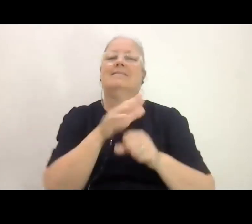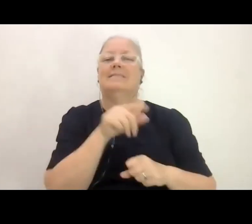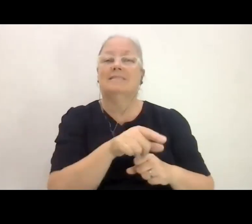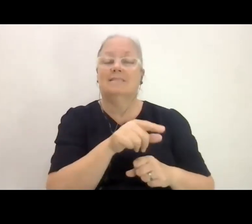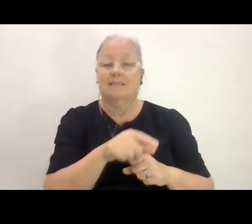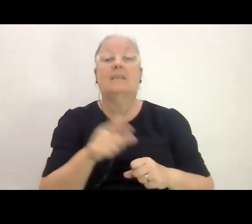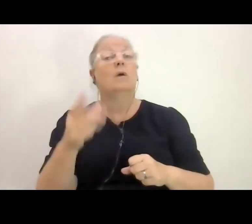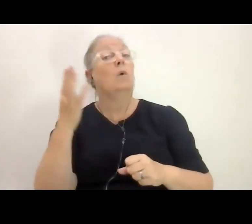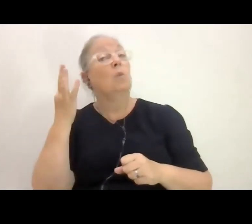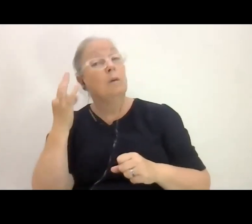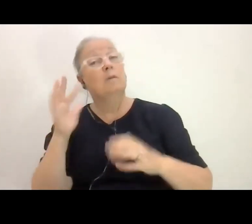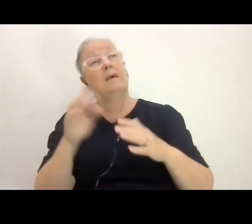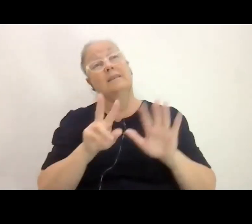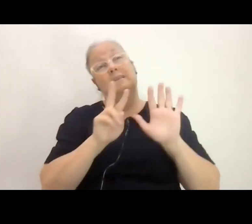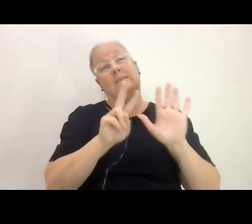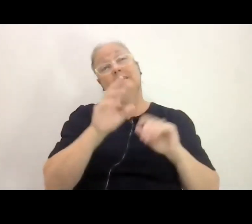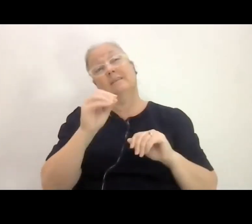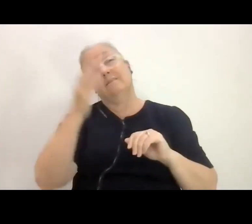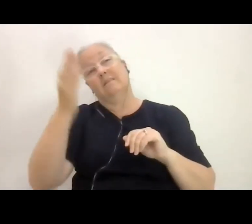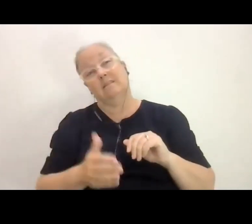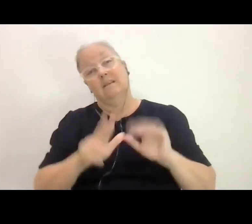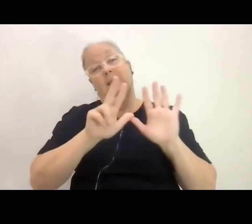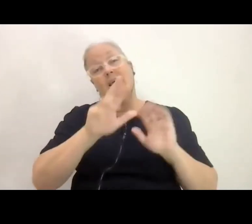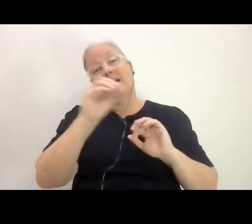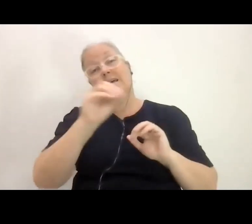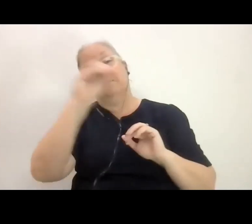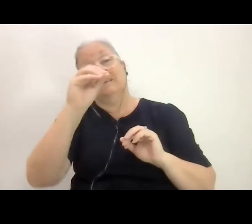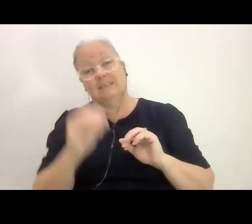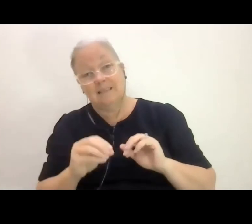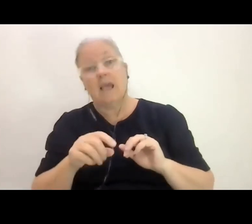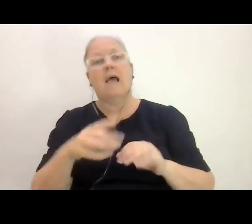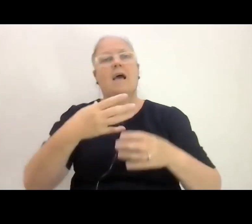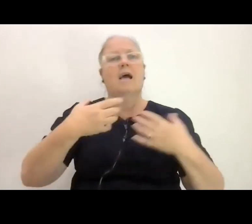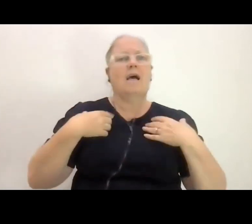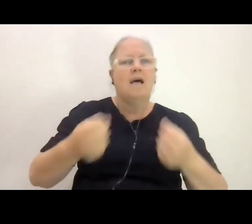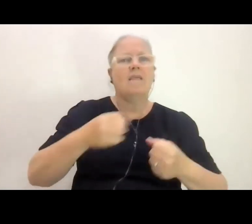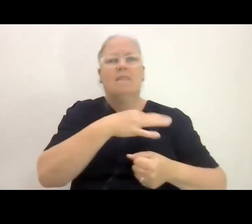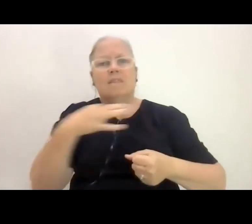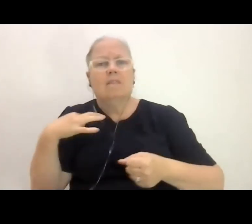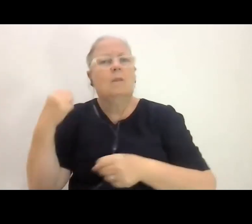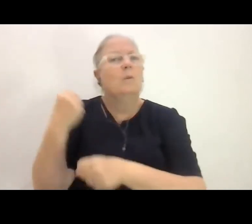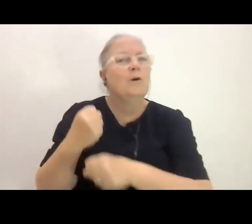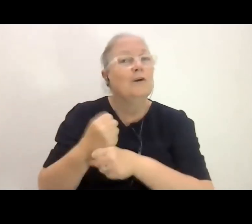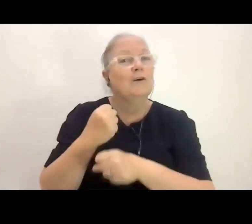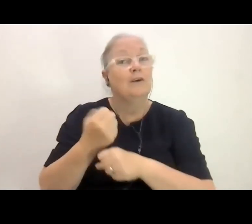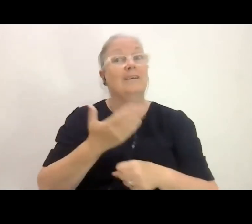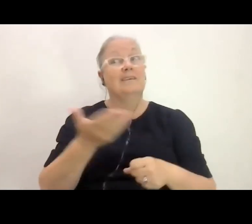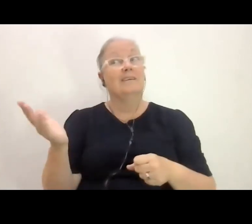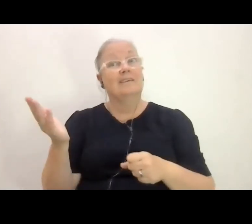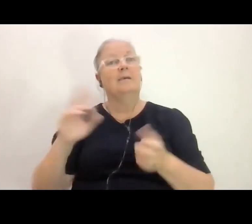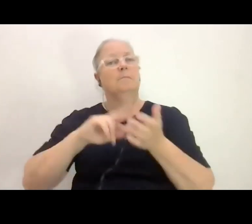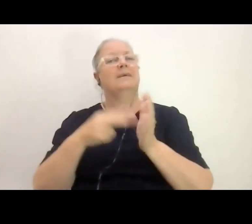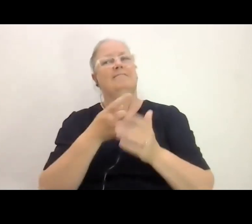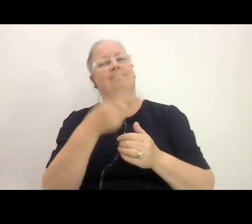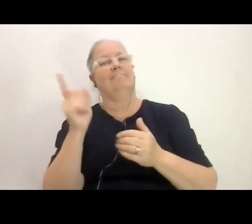about 70 to 80% of the health workforce. So they have been, I think, burdened with a lot of